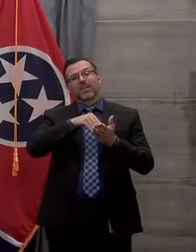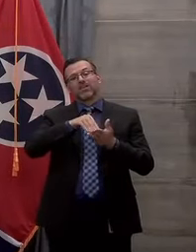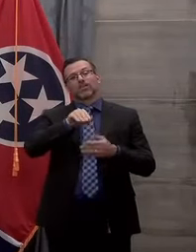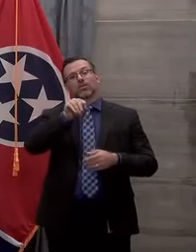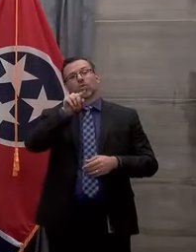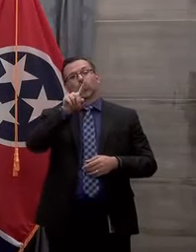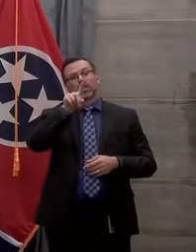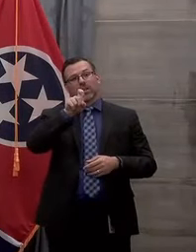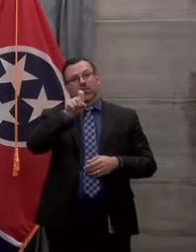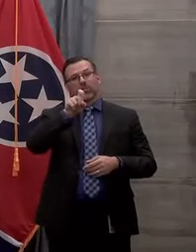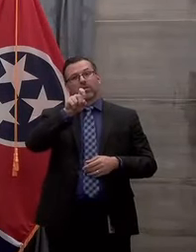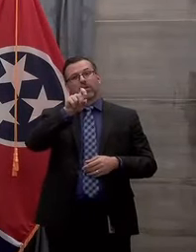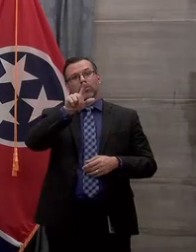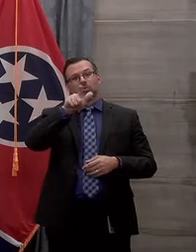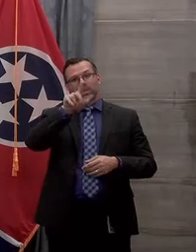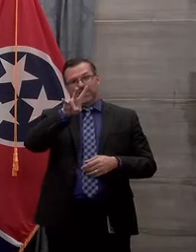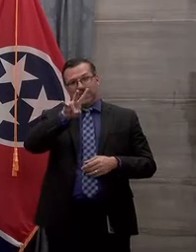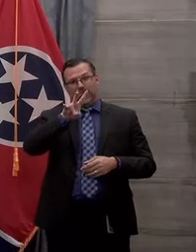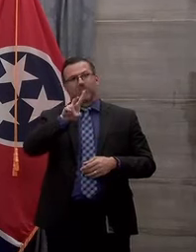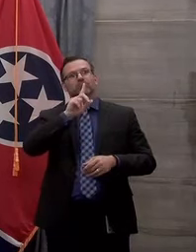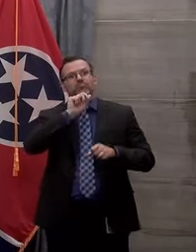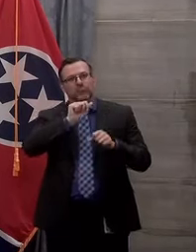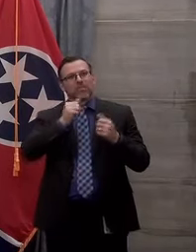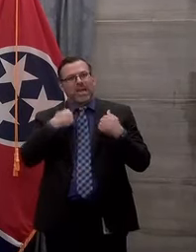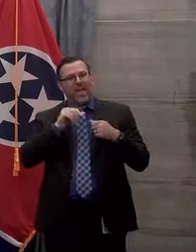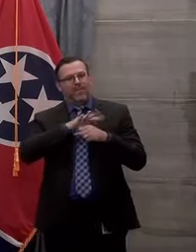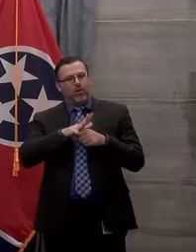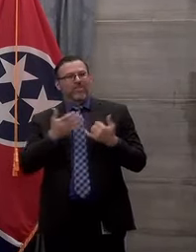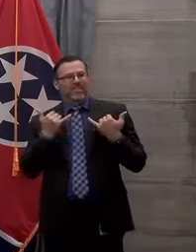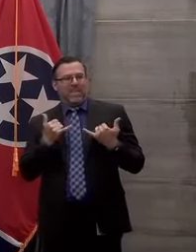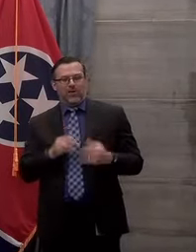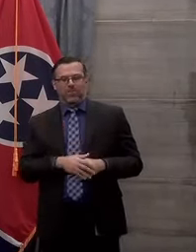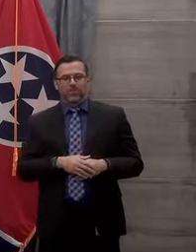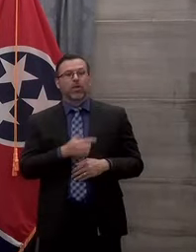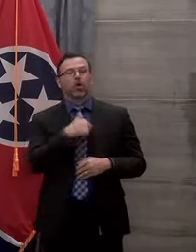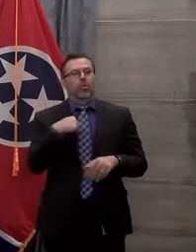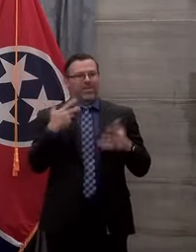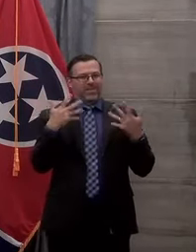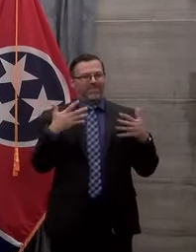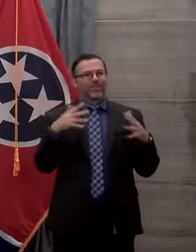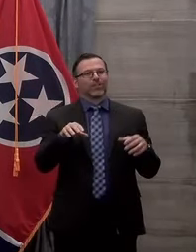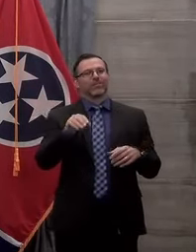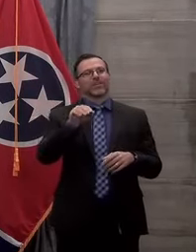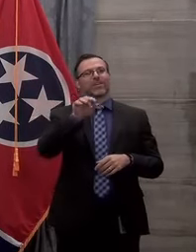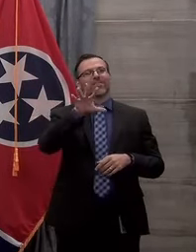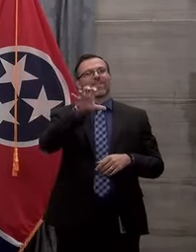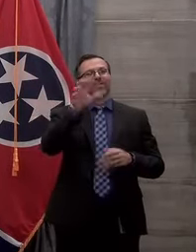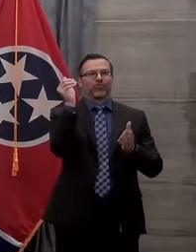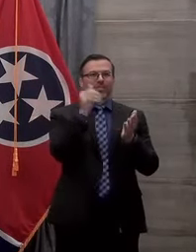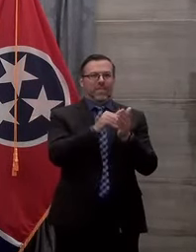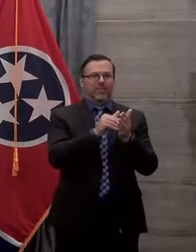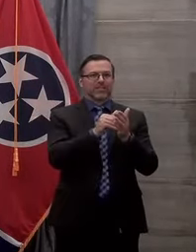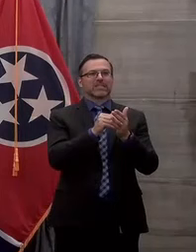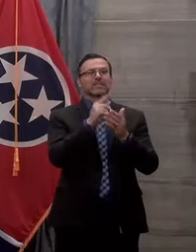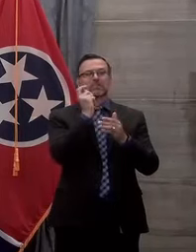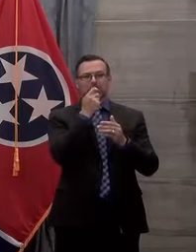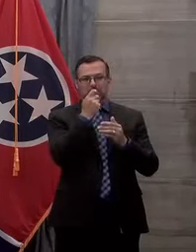9,127 active cases. We have now done over 500,000 tests, and that number continues to grow each